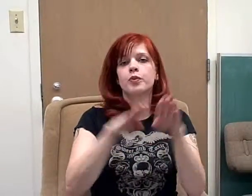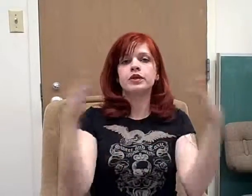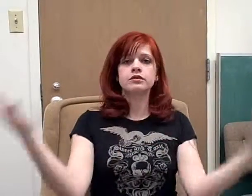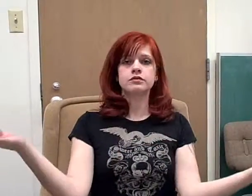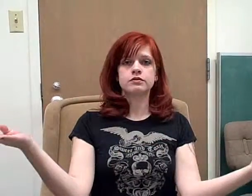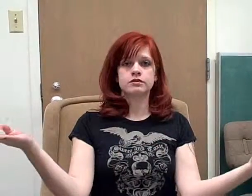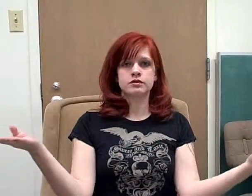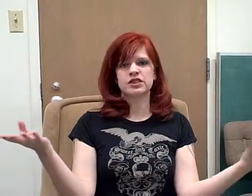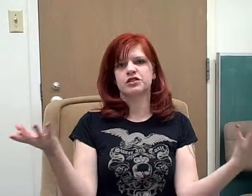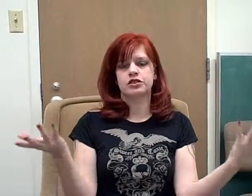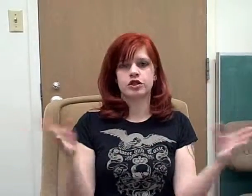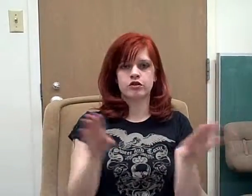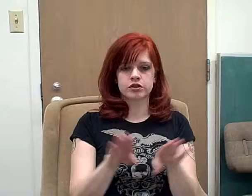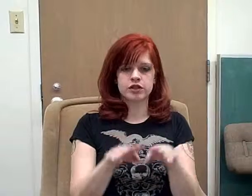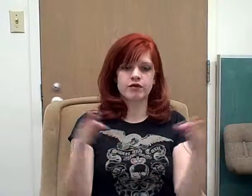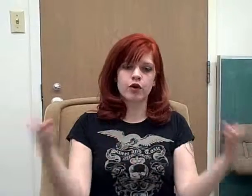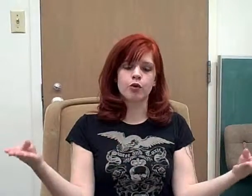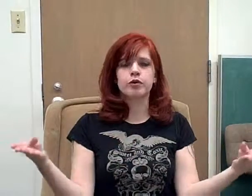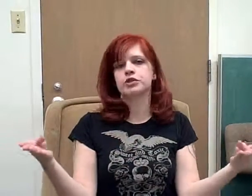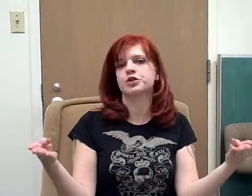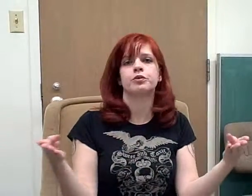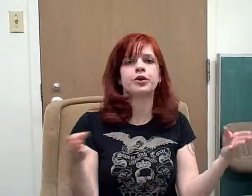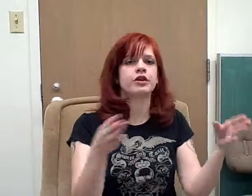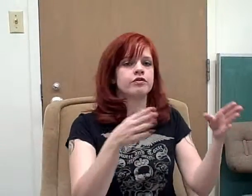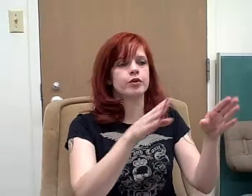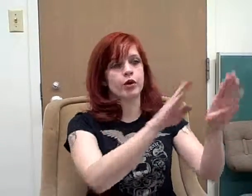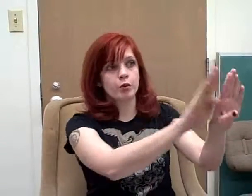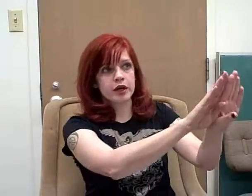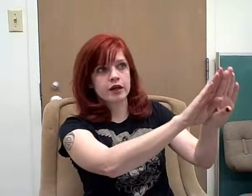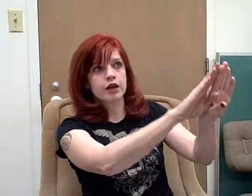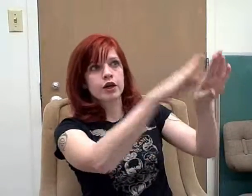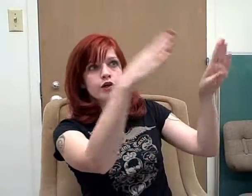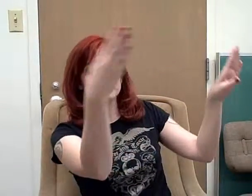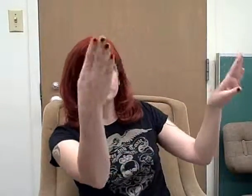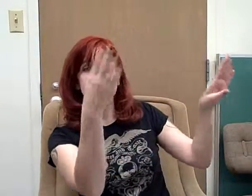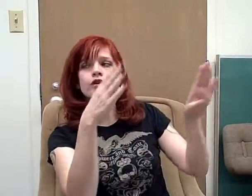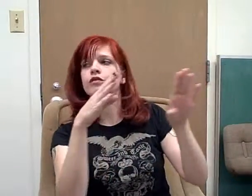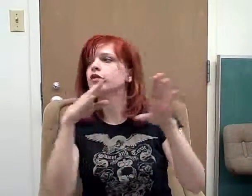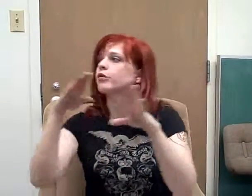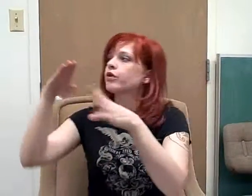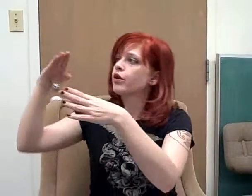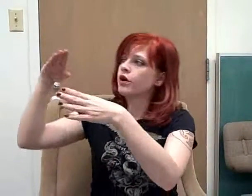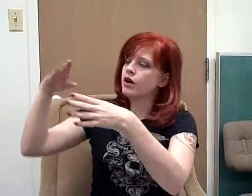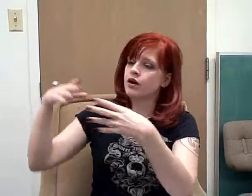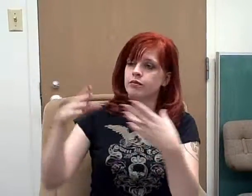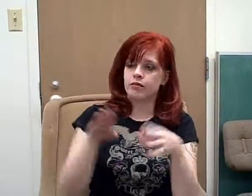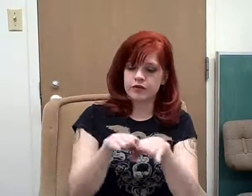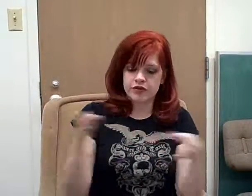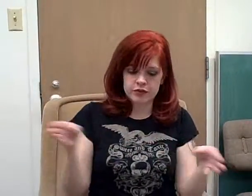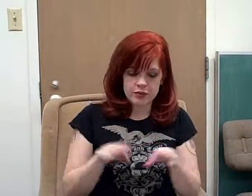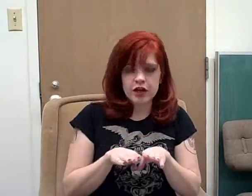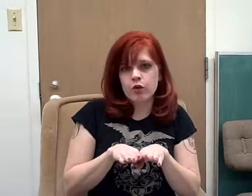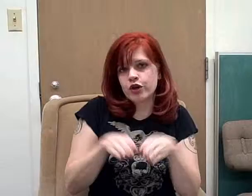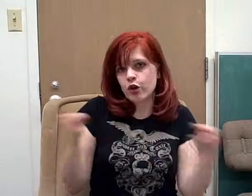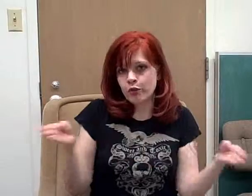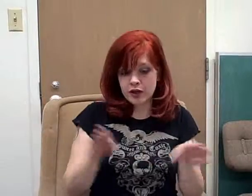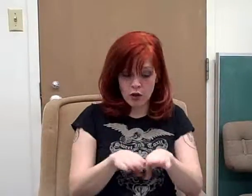Open. So this is a general sign for open, but you would put it if you were opening a door, or if you were, depending on what you're opening, open